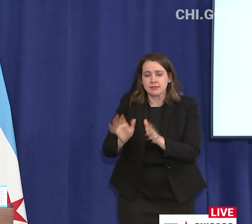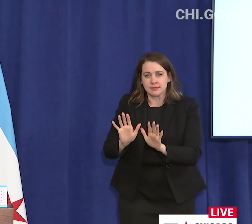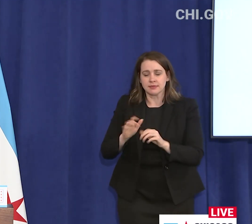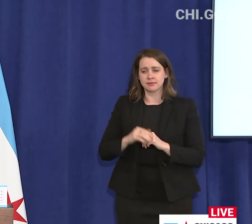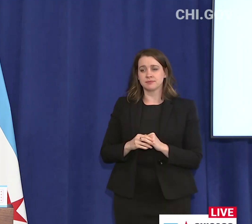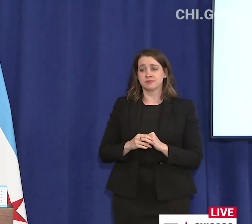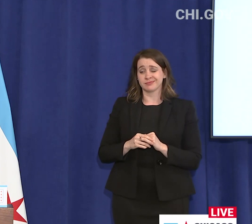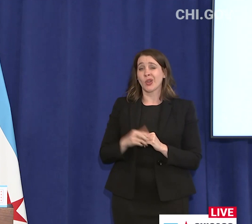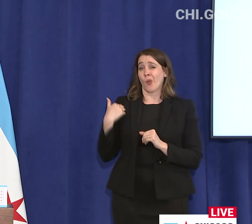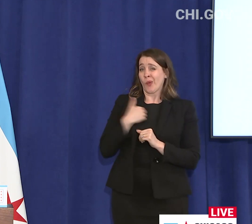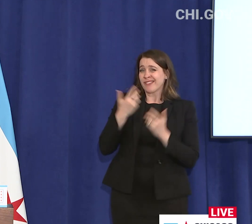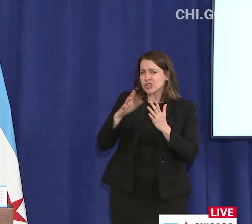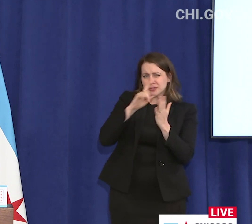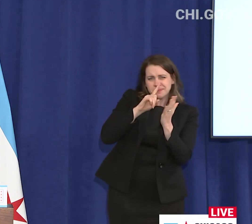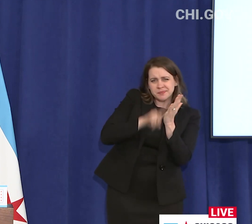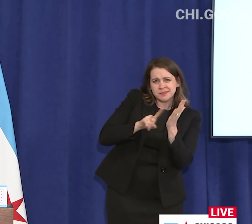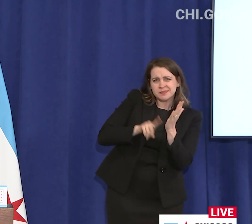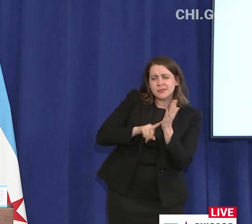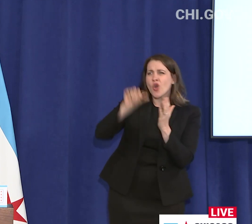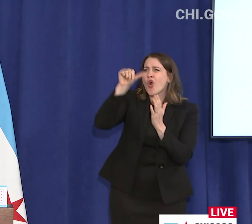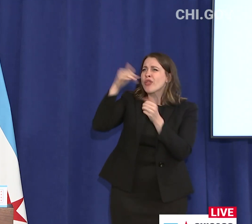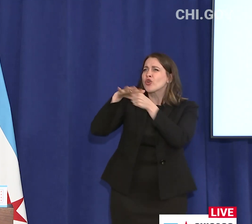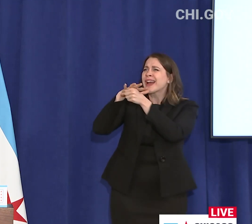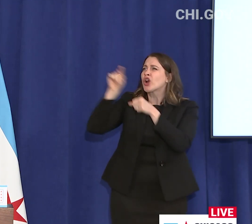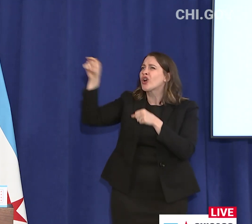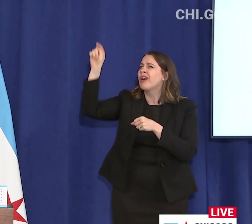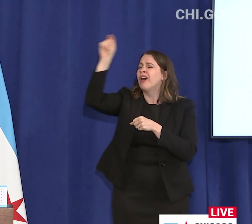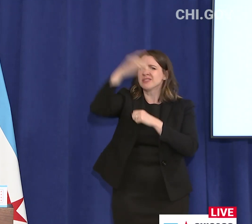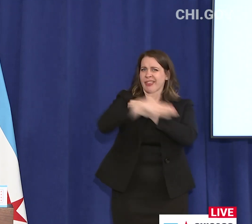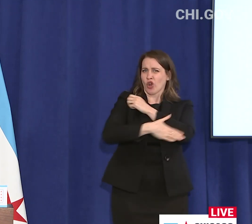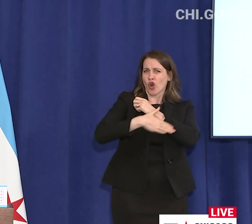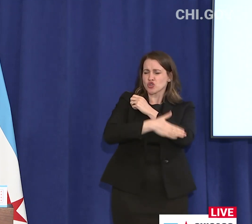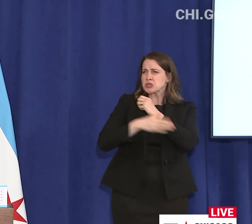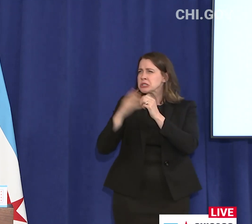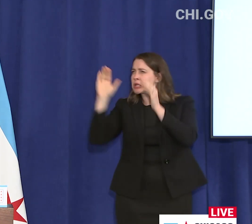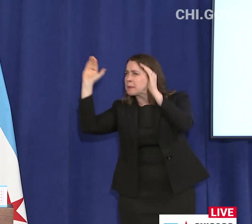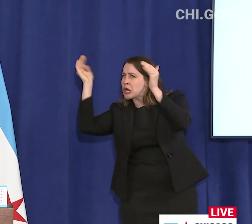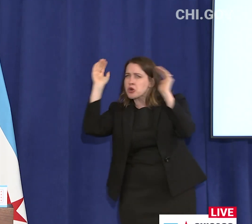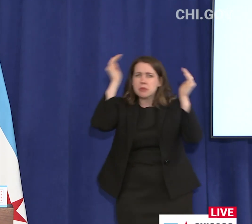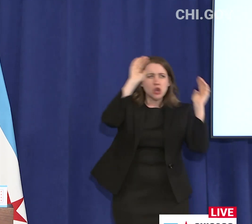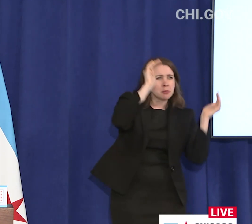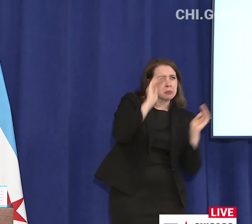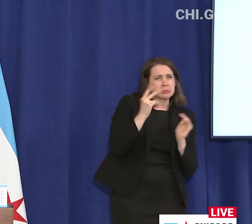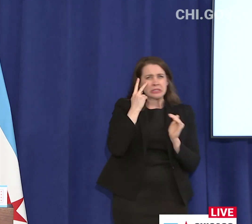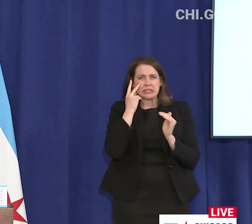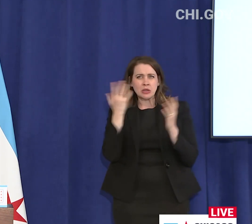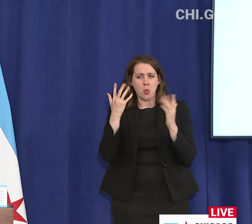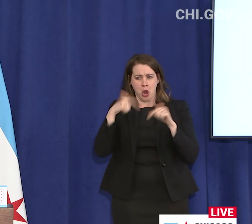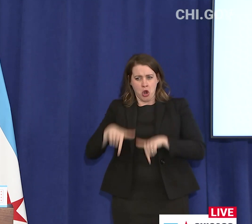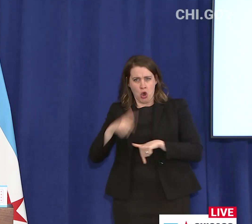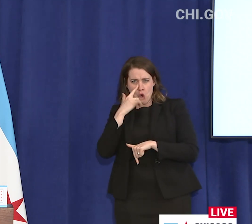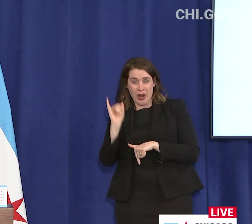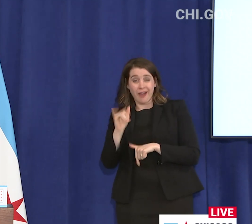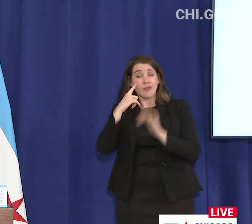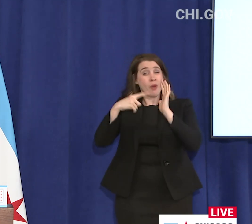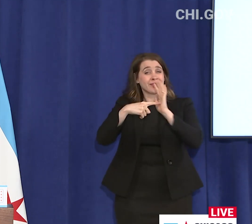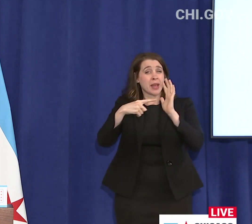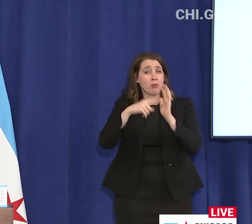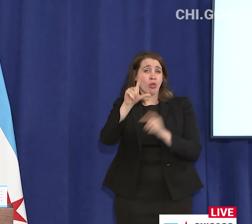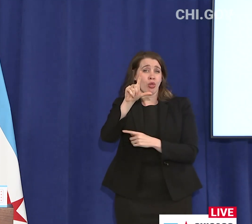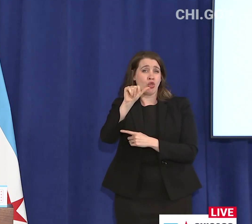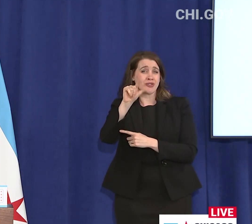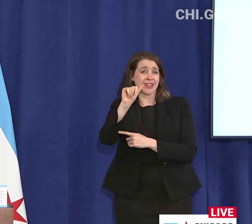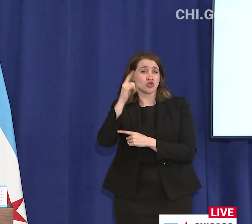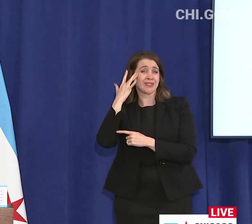at examples from around the country. We've spent a lot of time, for example, looking at Los Angeles County and what they've done